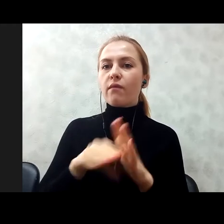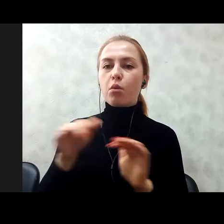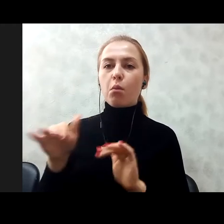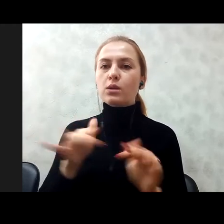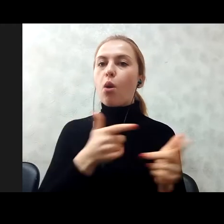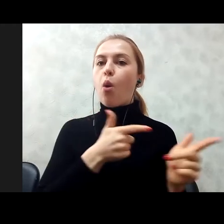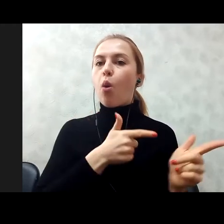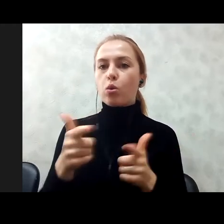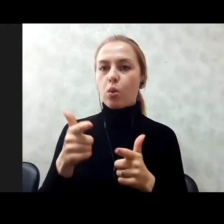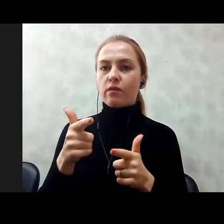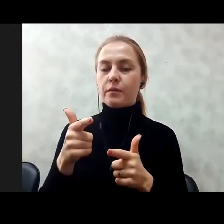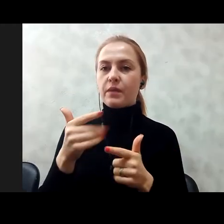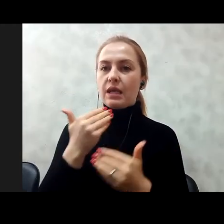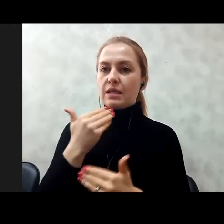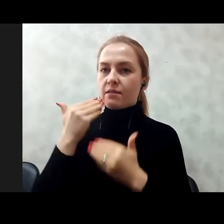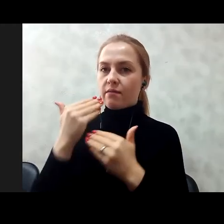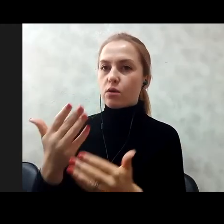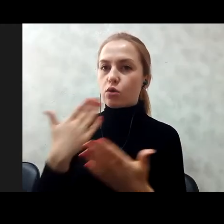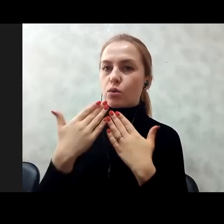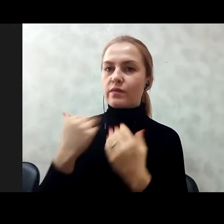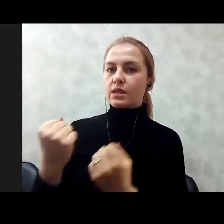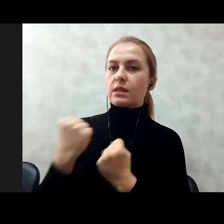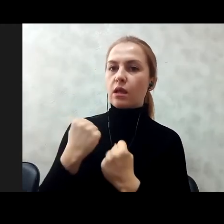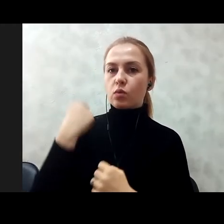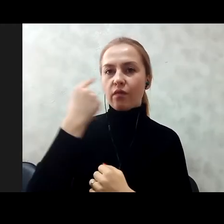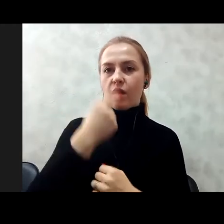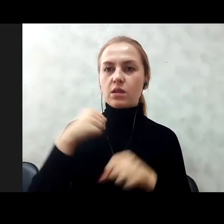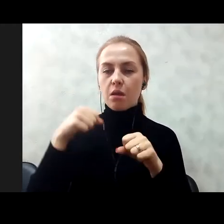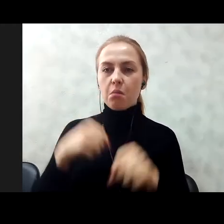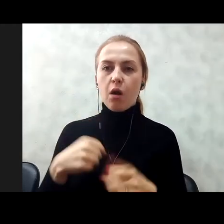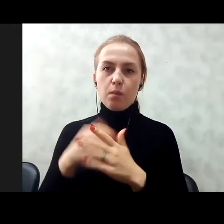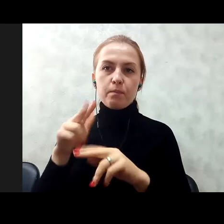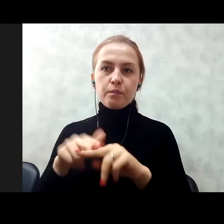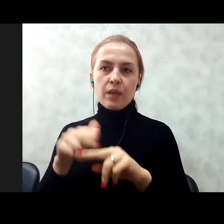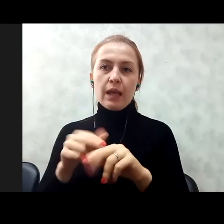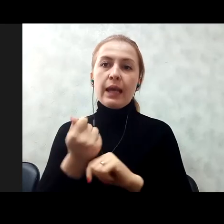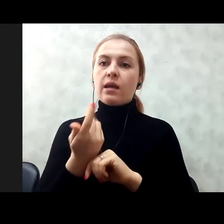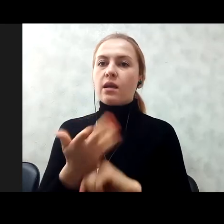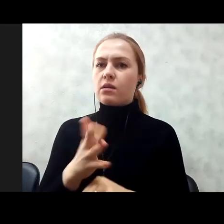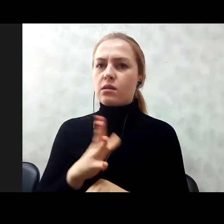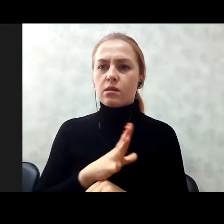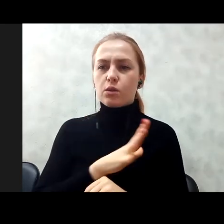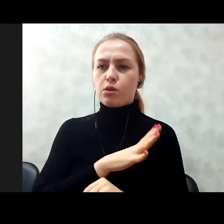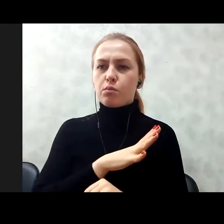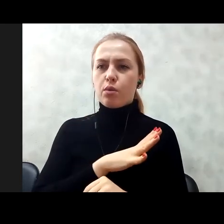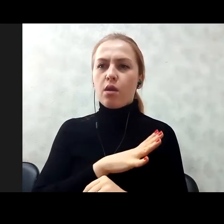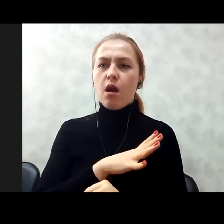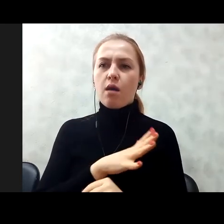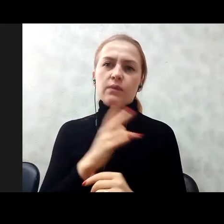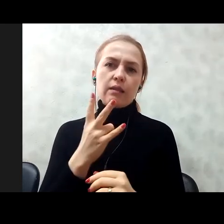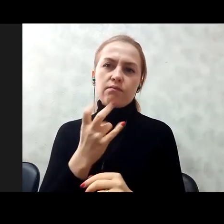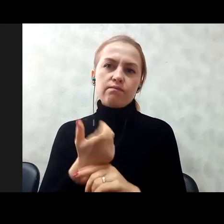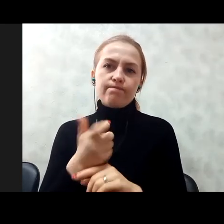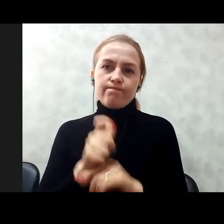we asked them about their preparedness to fight for their own electoral rights and apply